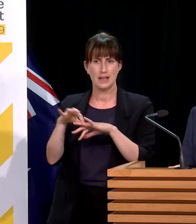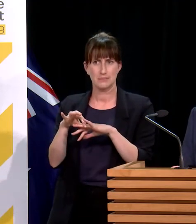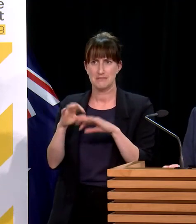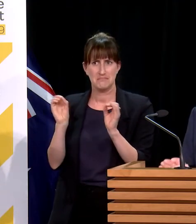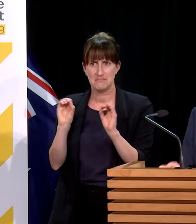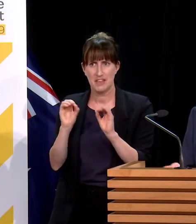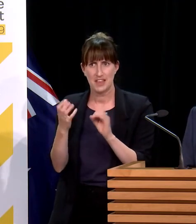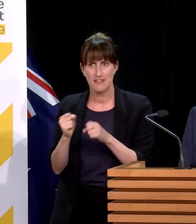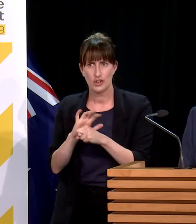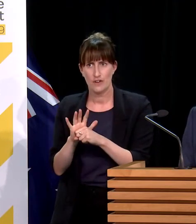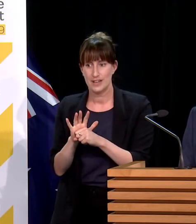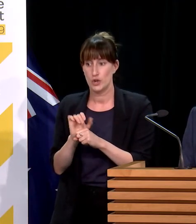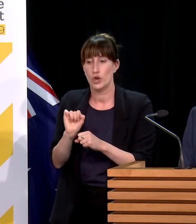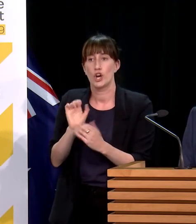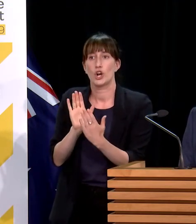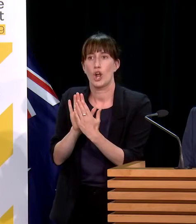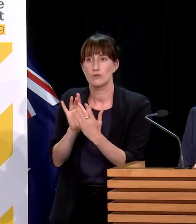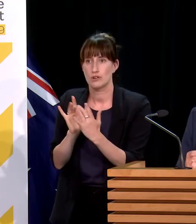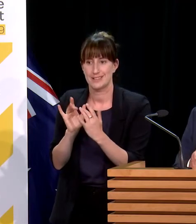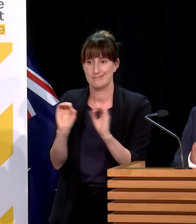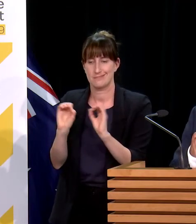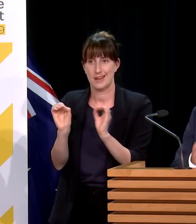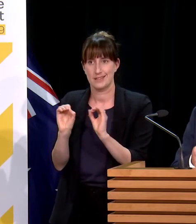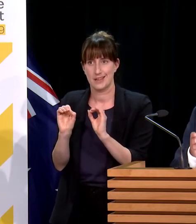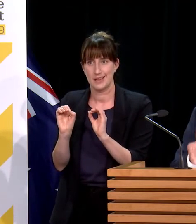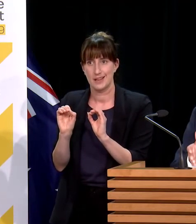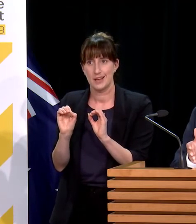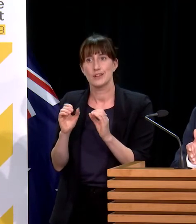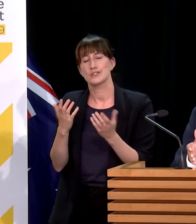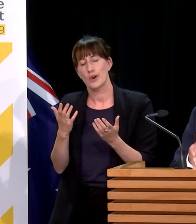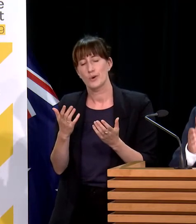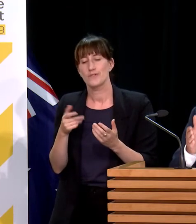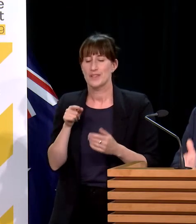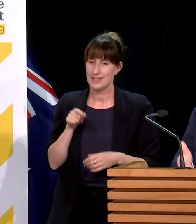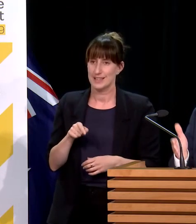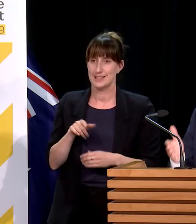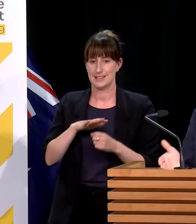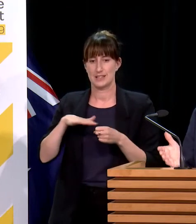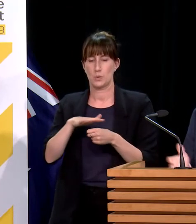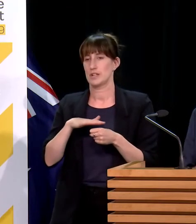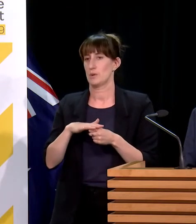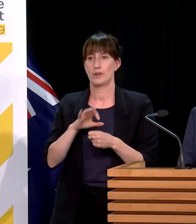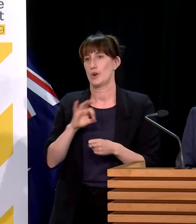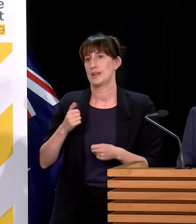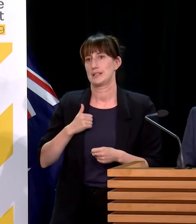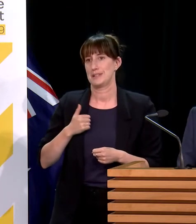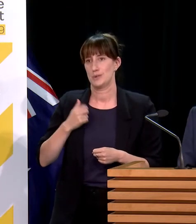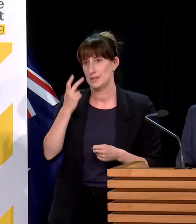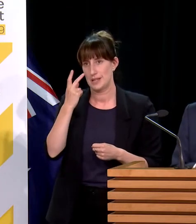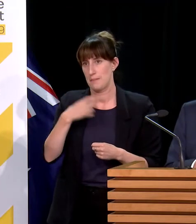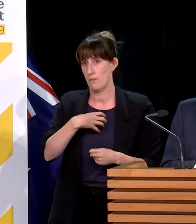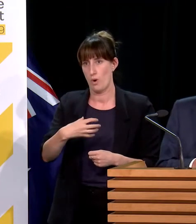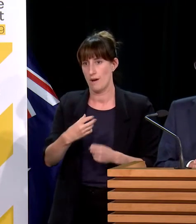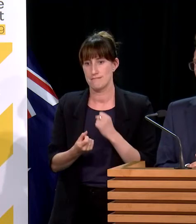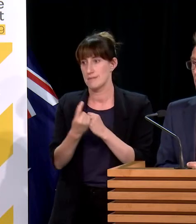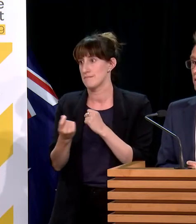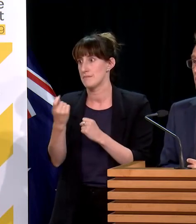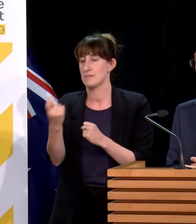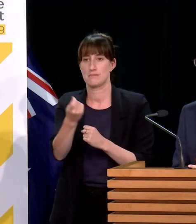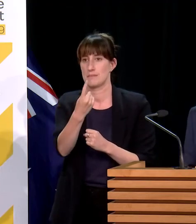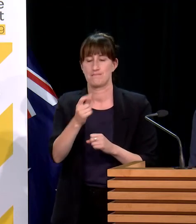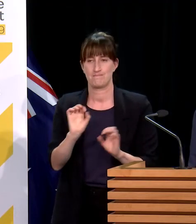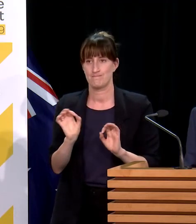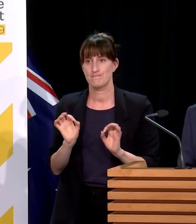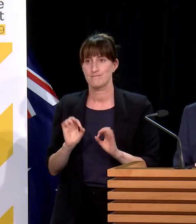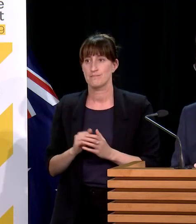we're not expecting any other positive results. However, every single close contacts will see through that 14-day period and, of course, have that